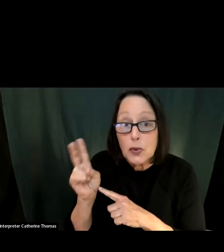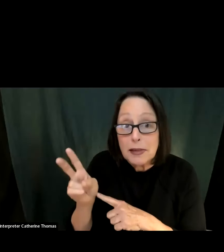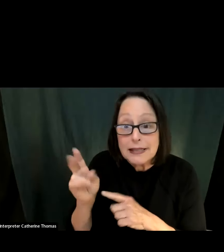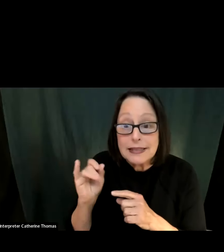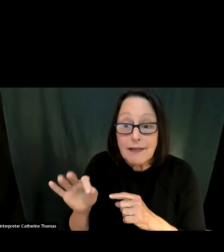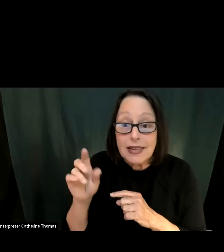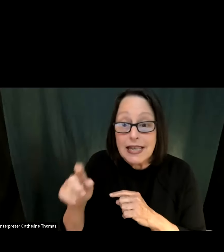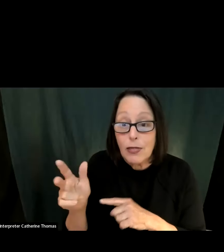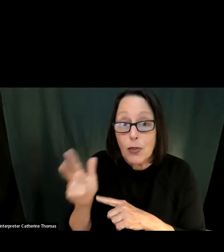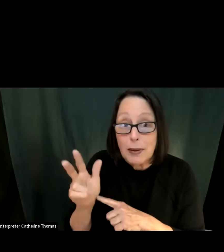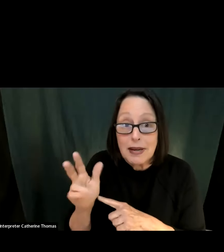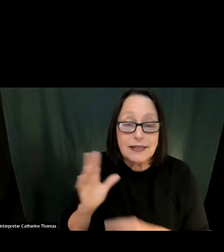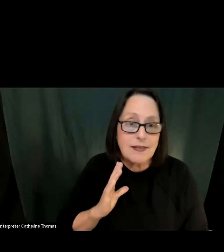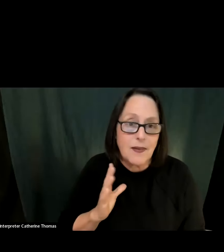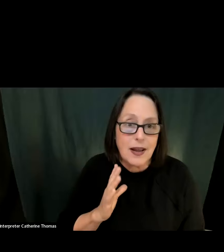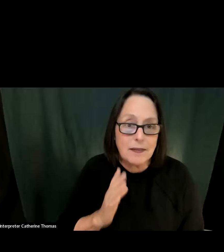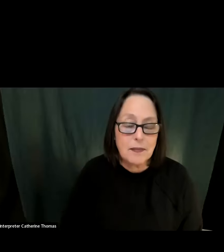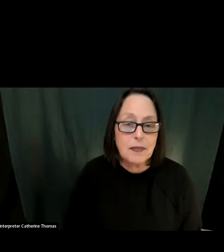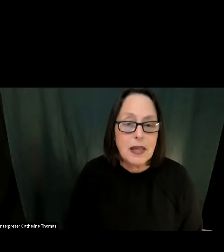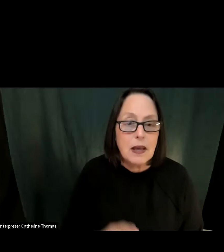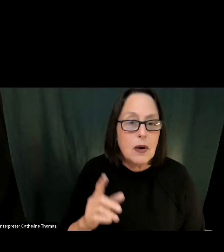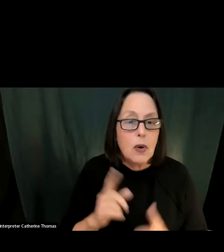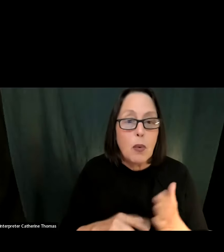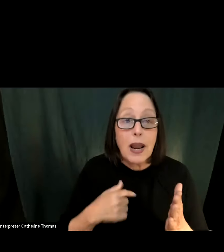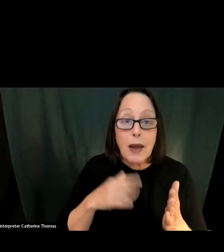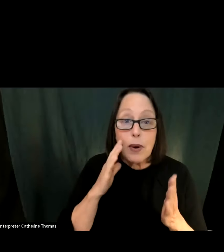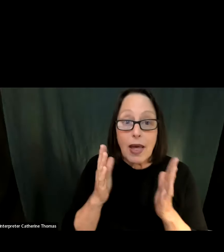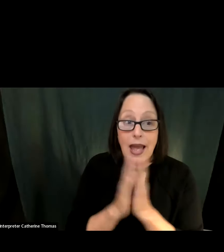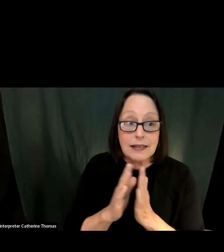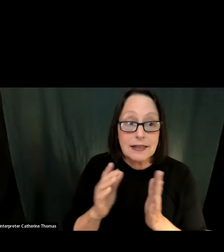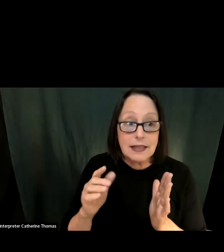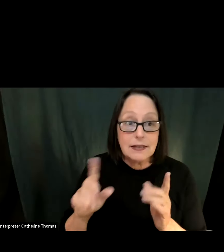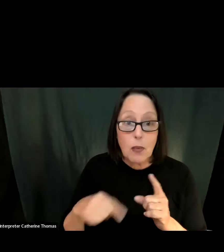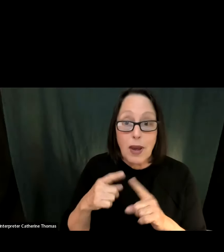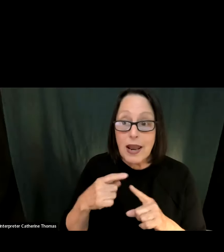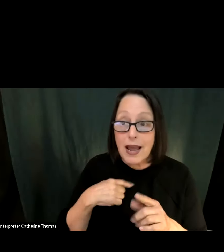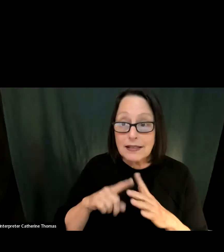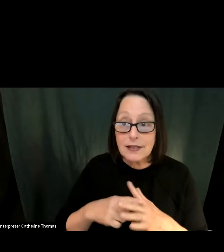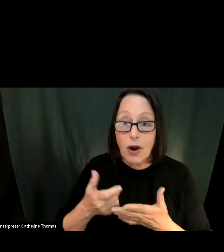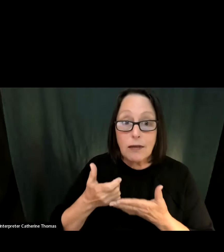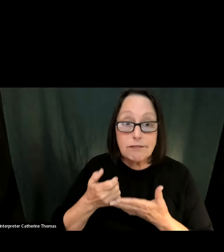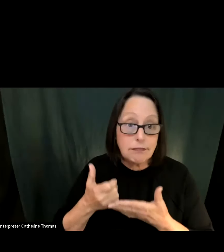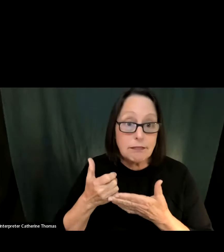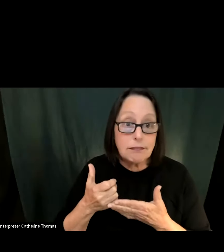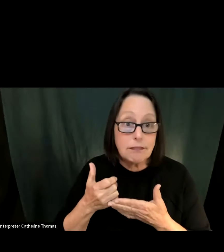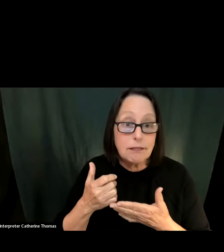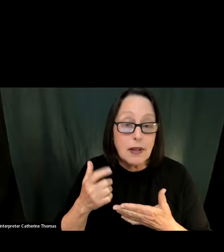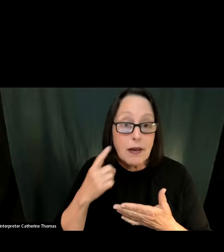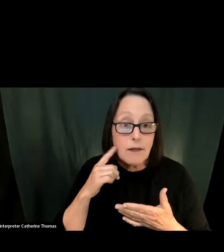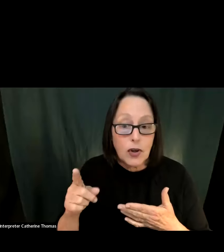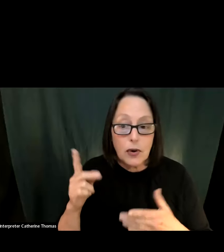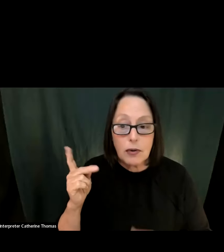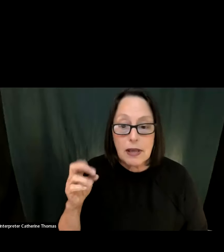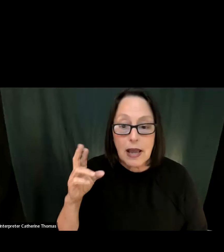3, that's fine. So what I'm going to ask is when I start the clock for you, Karen, if you could just come